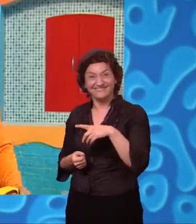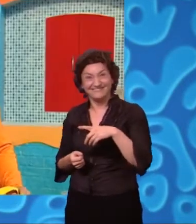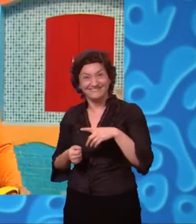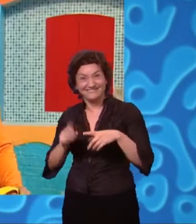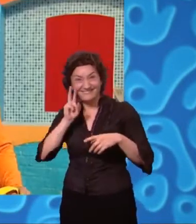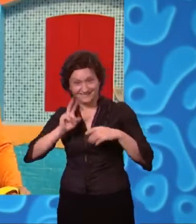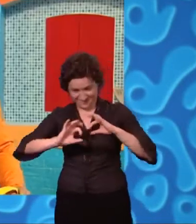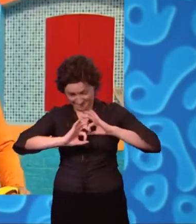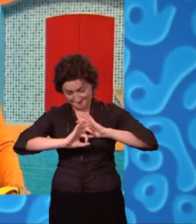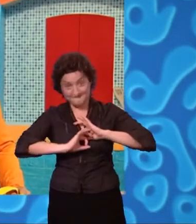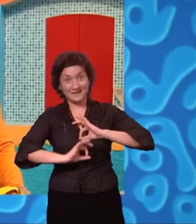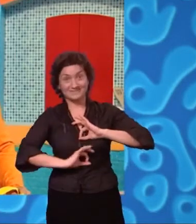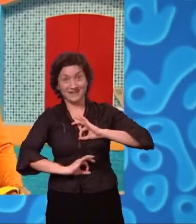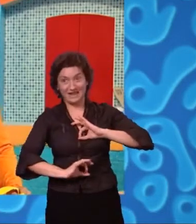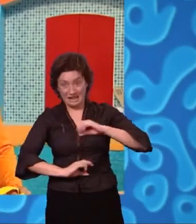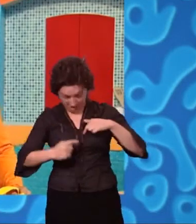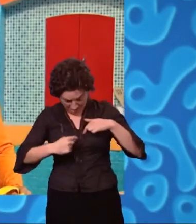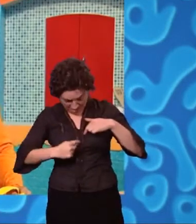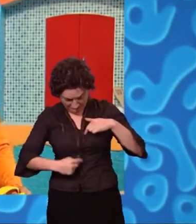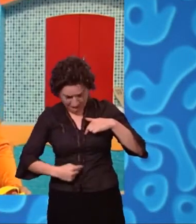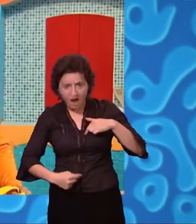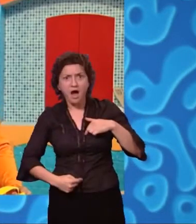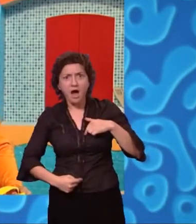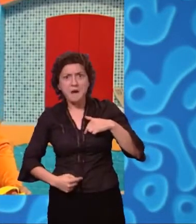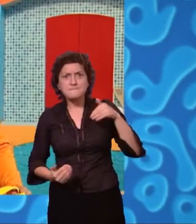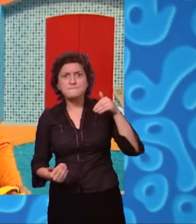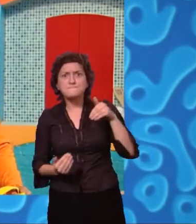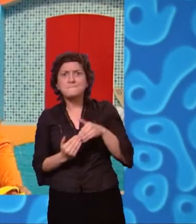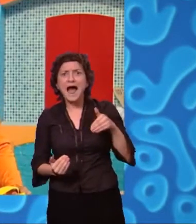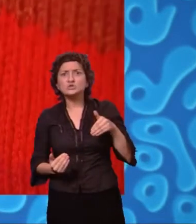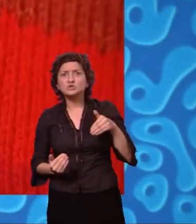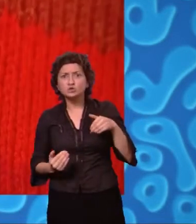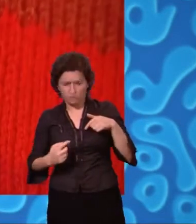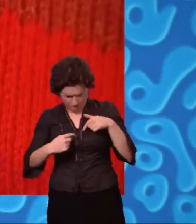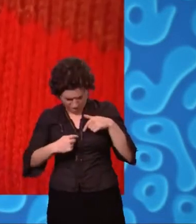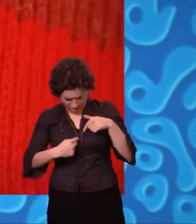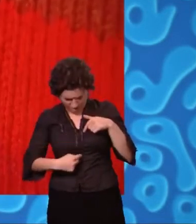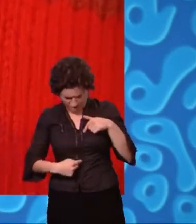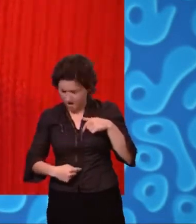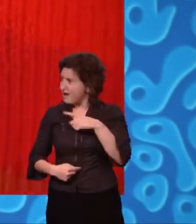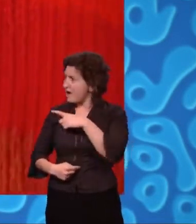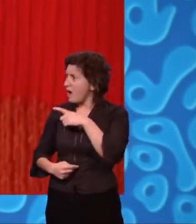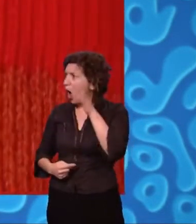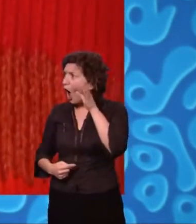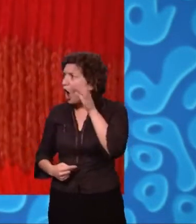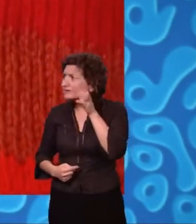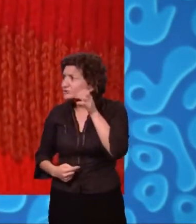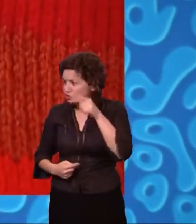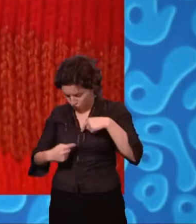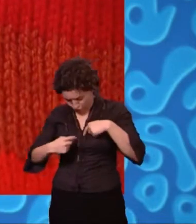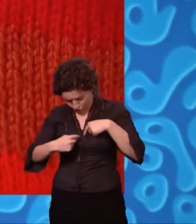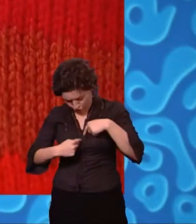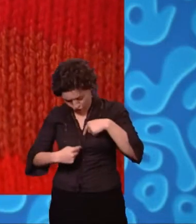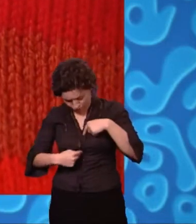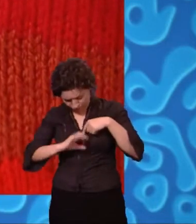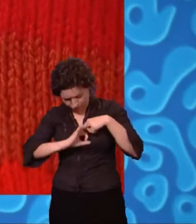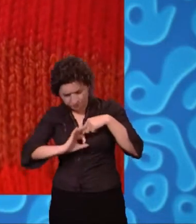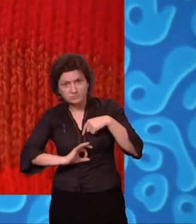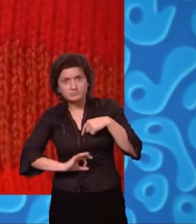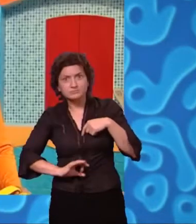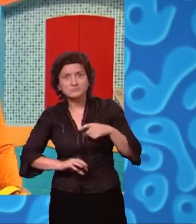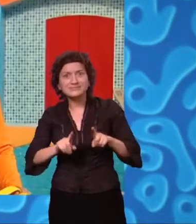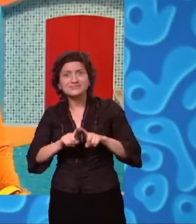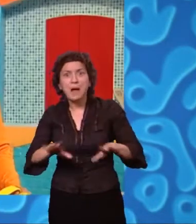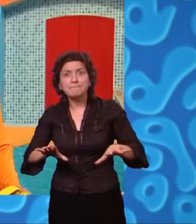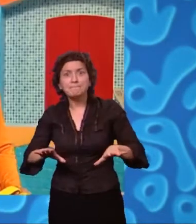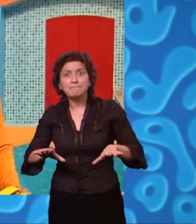I'm just looking at my buttons. They match. They're all orange. And they're the same shape and the same size.